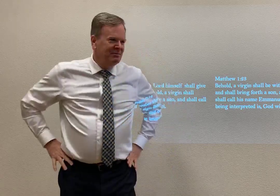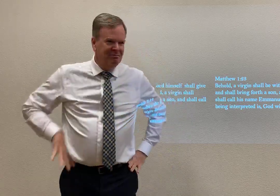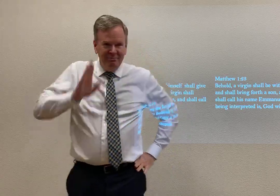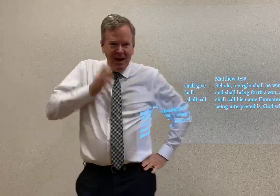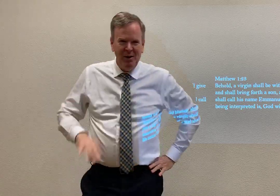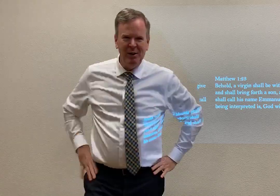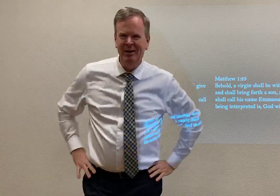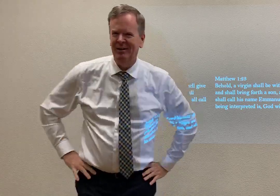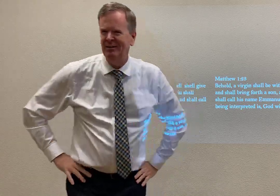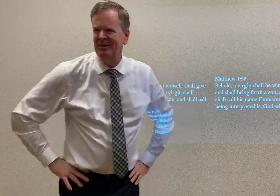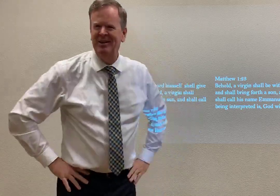up.